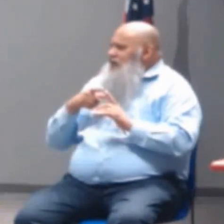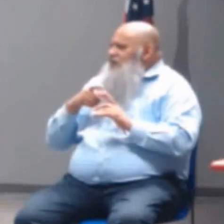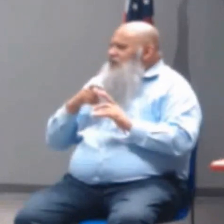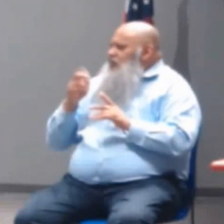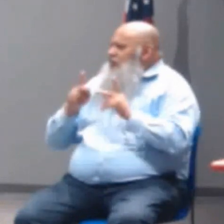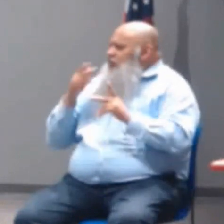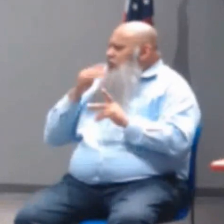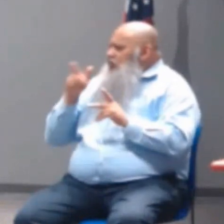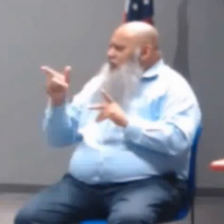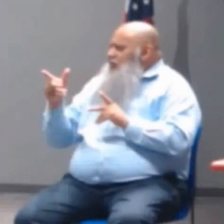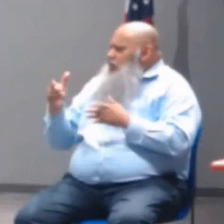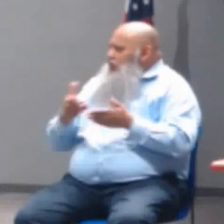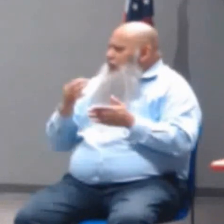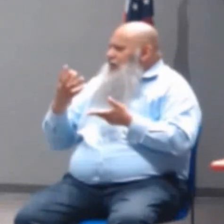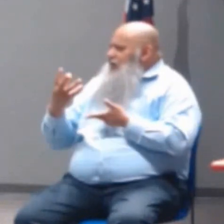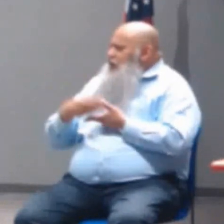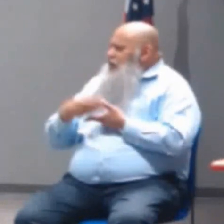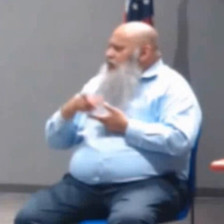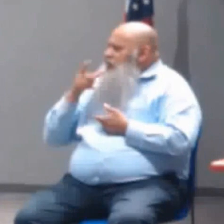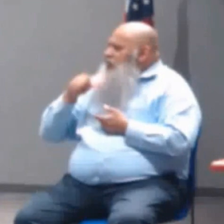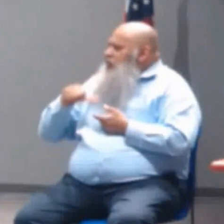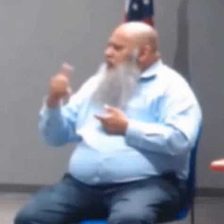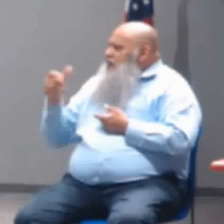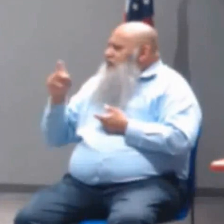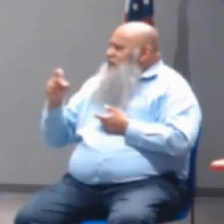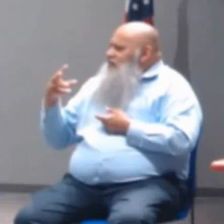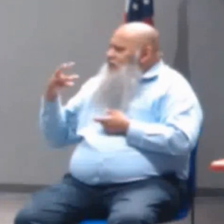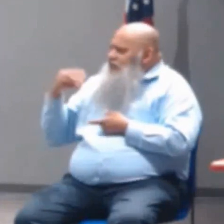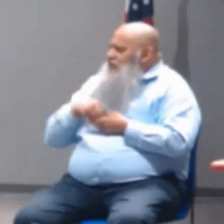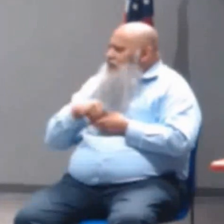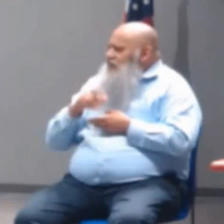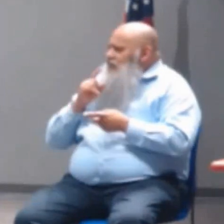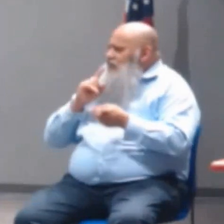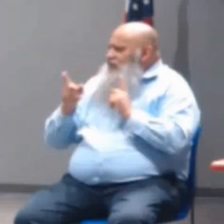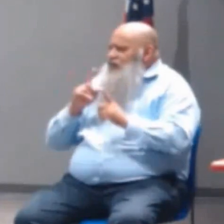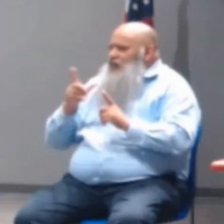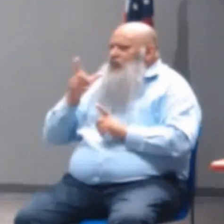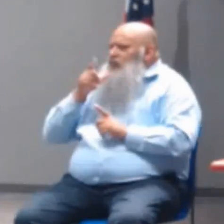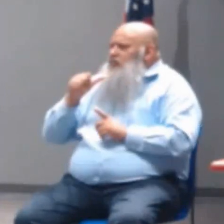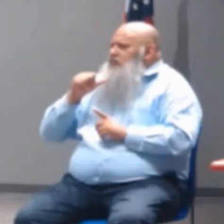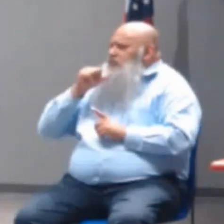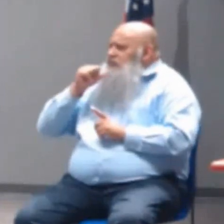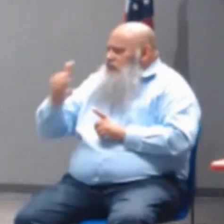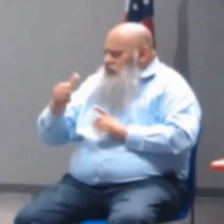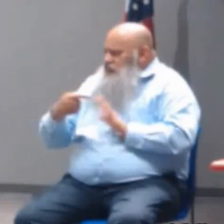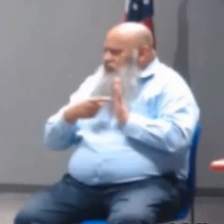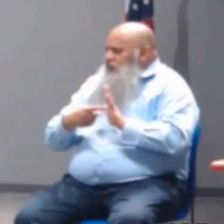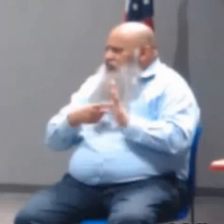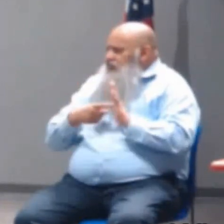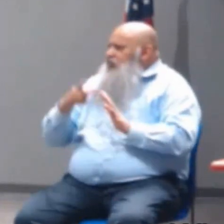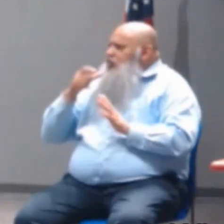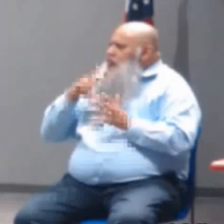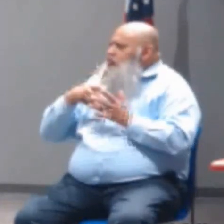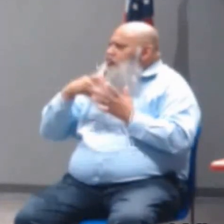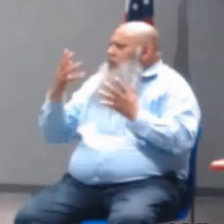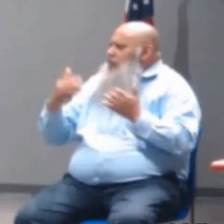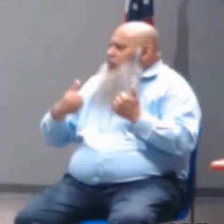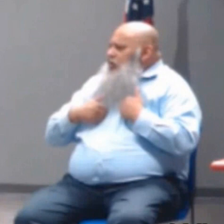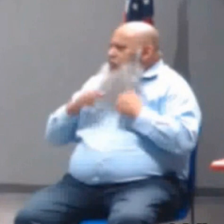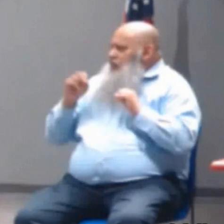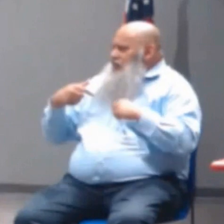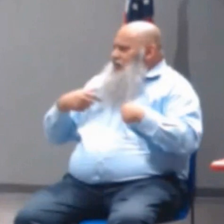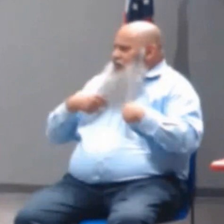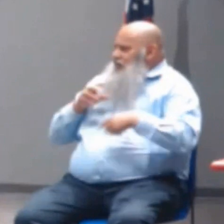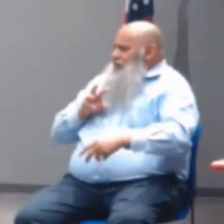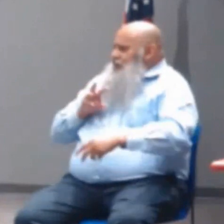that they're included? Who else needs to be brought into the conversation? Who's not represented? Whose Rainbow Army can I be part